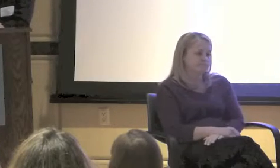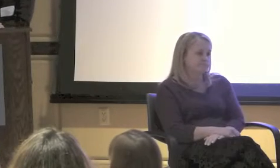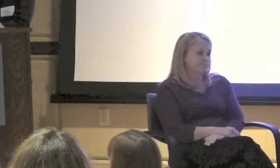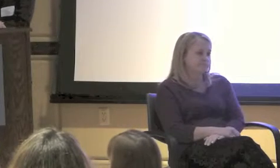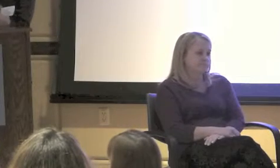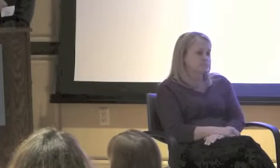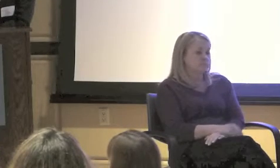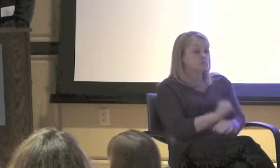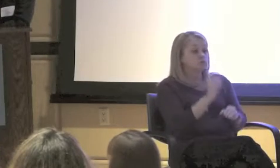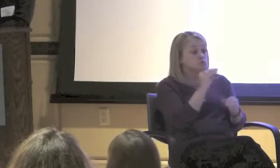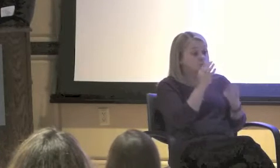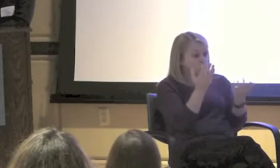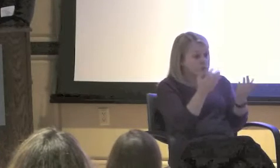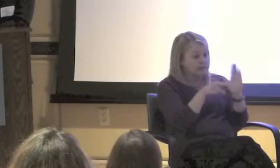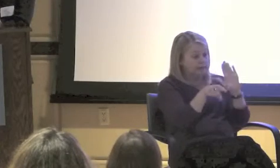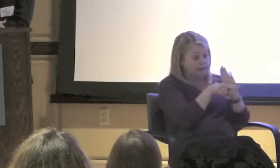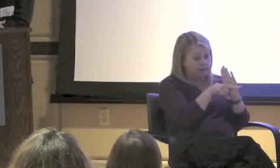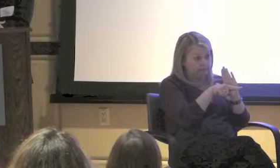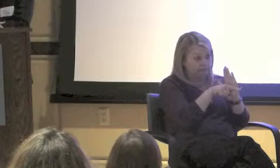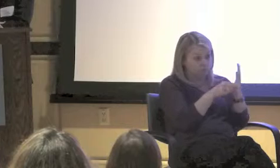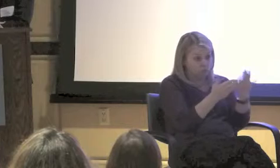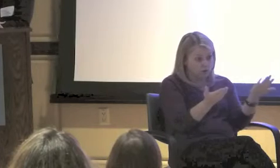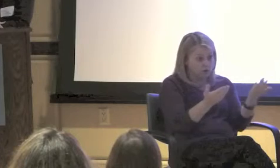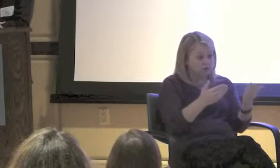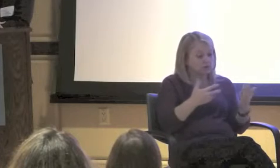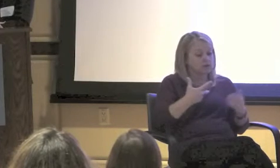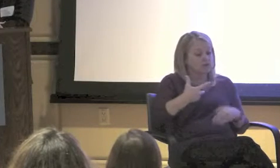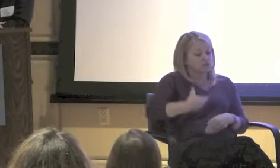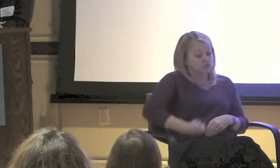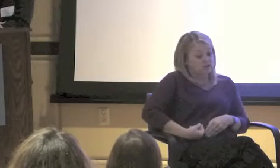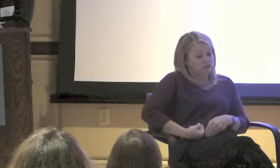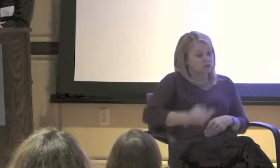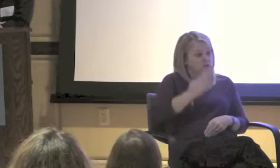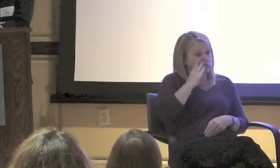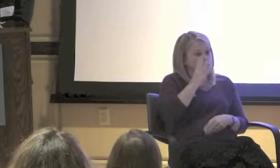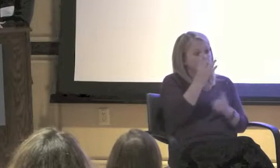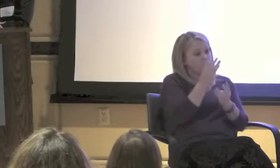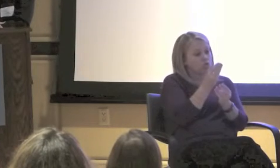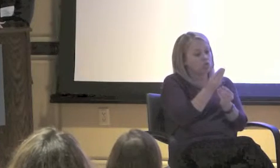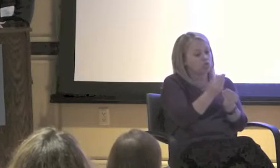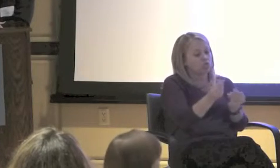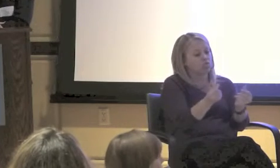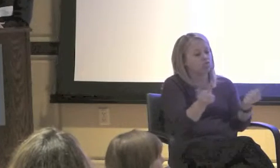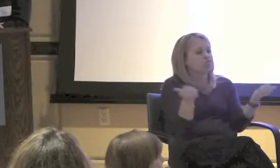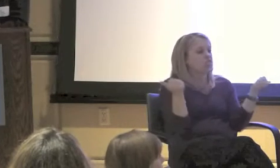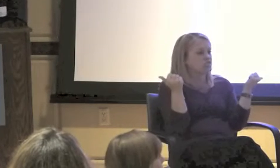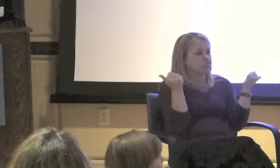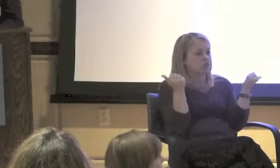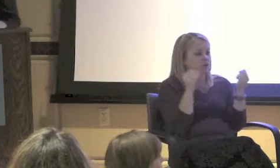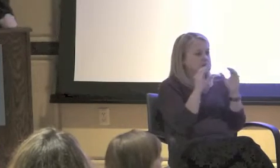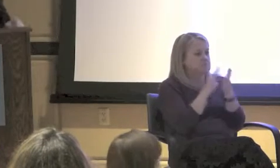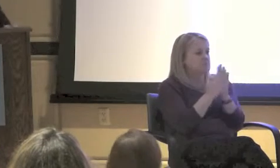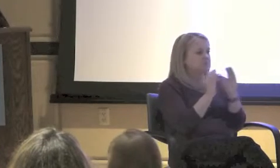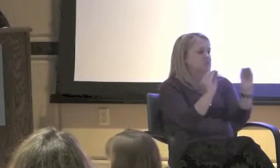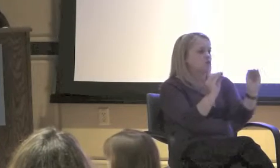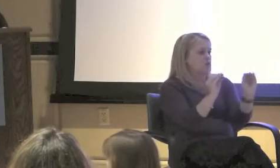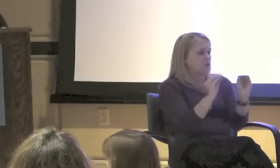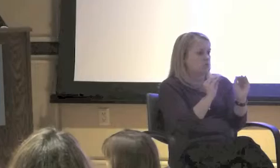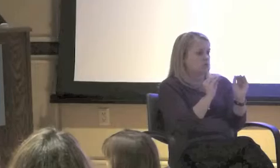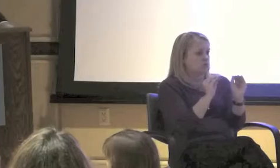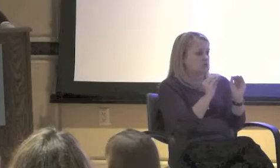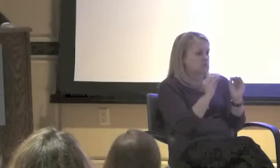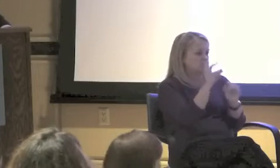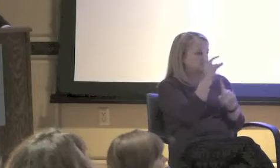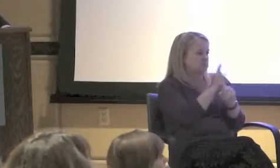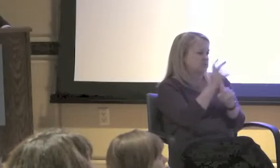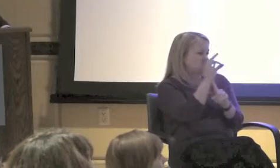The downside is that the effect of these injections wears off over 6 to 9 months. And so, as